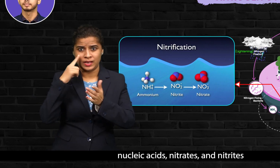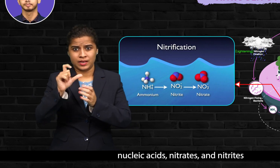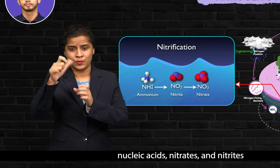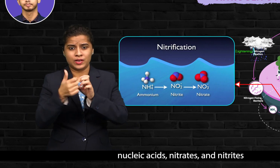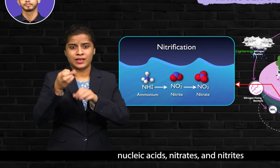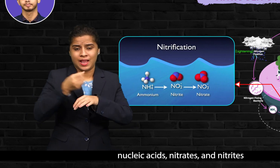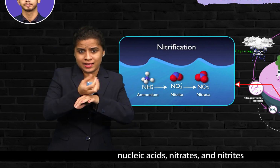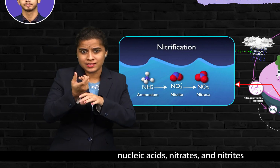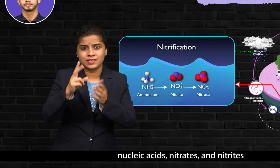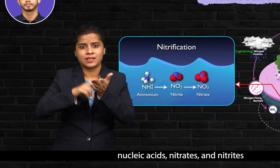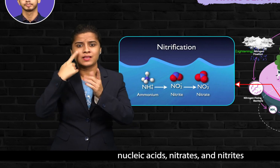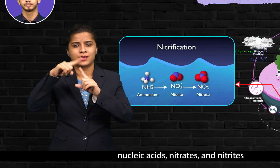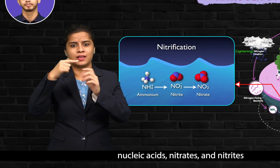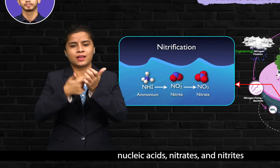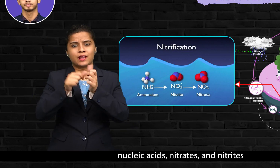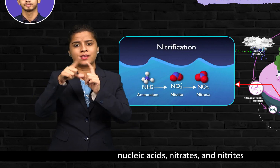nitrites.